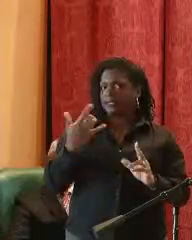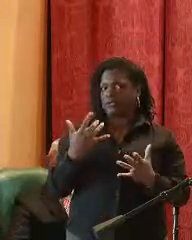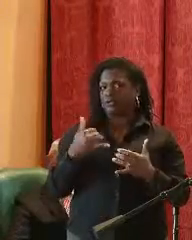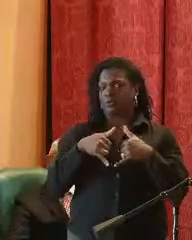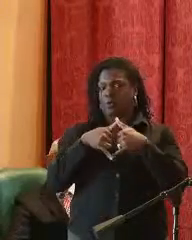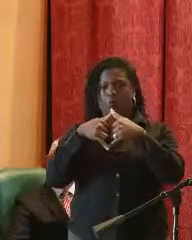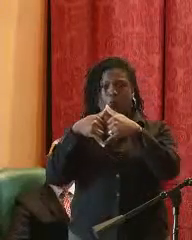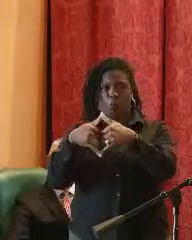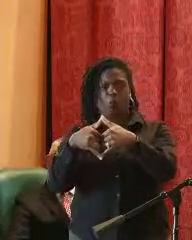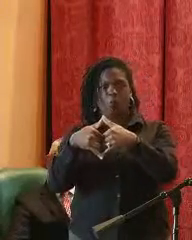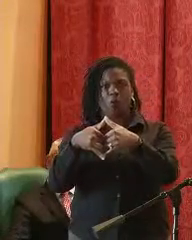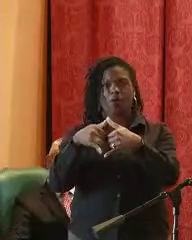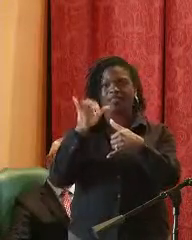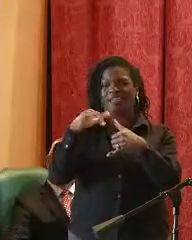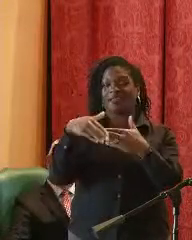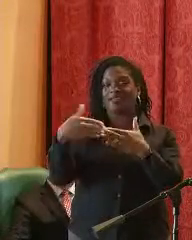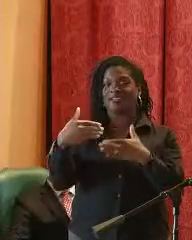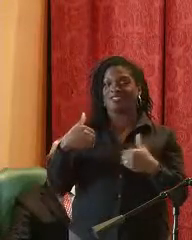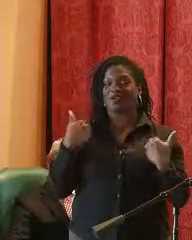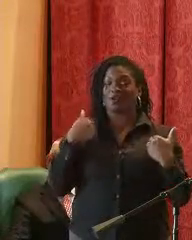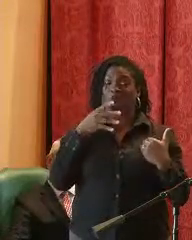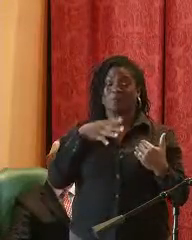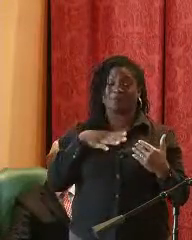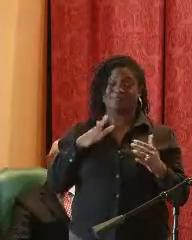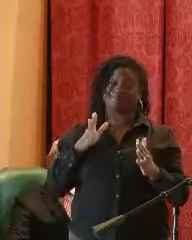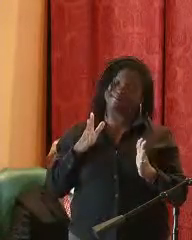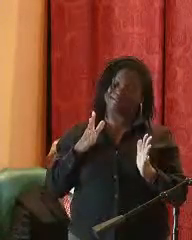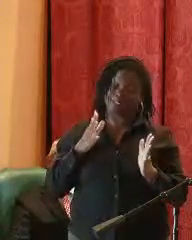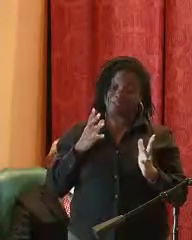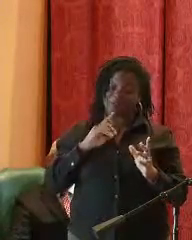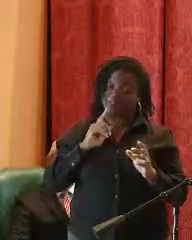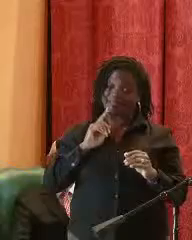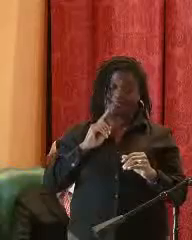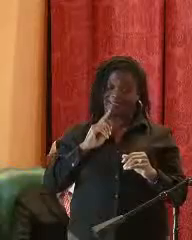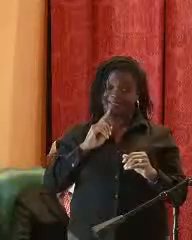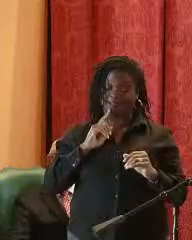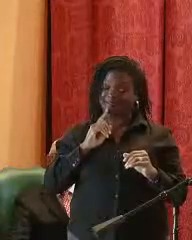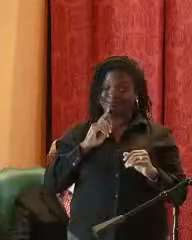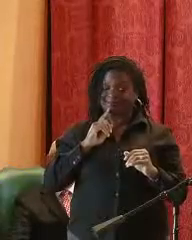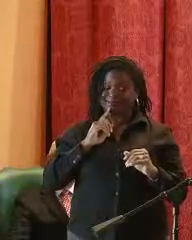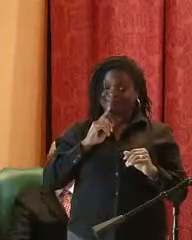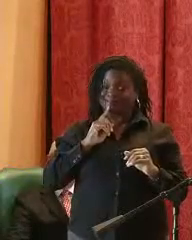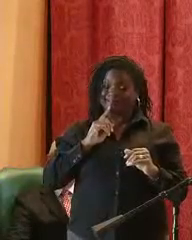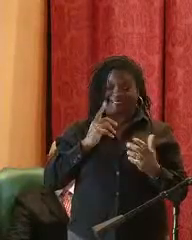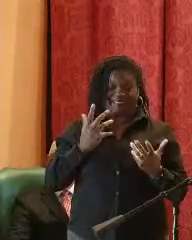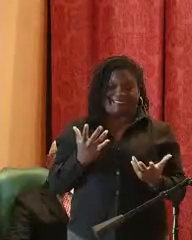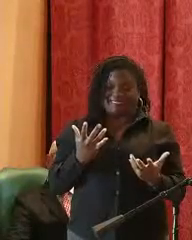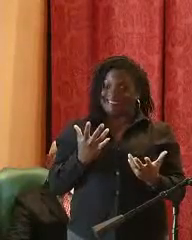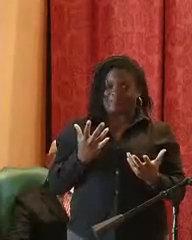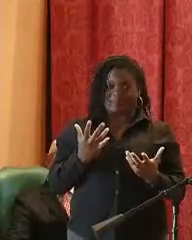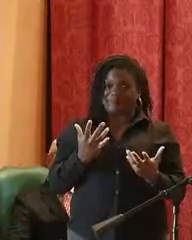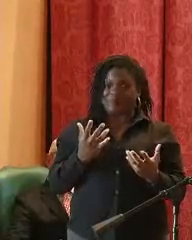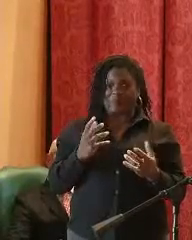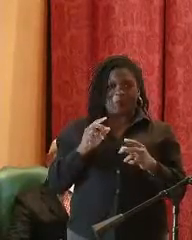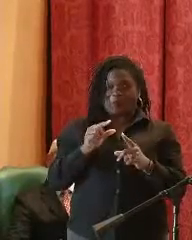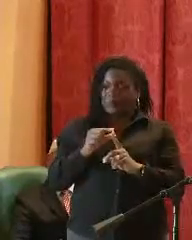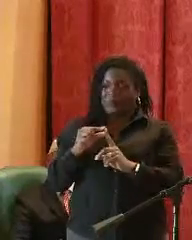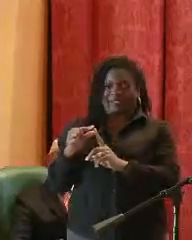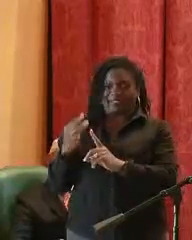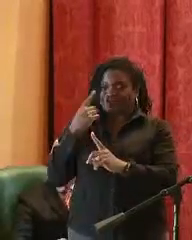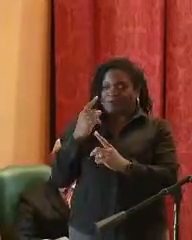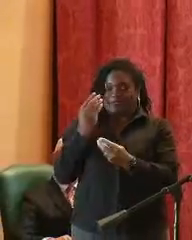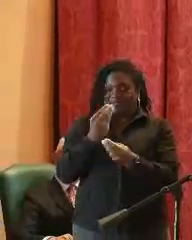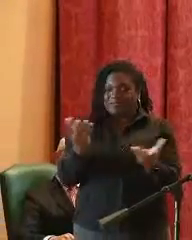lady to you, who I don't have the words to express how honored we are to say that she is a part of the Art